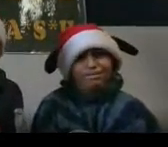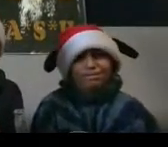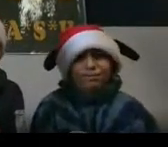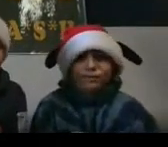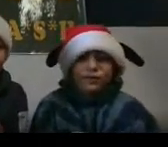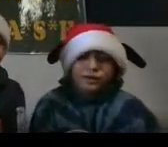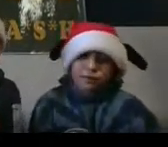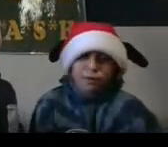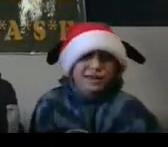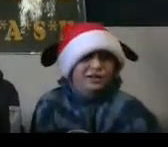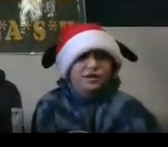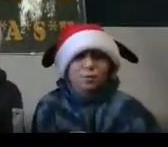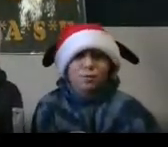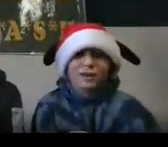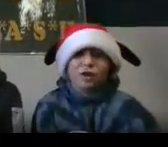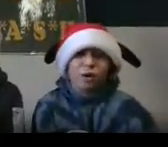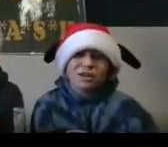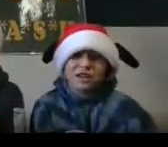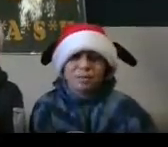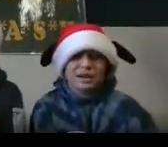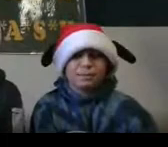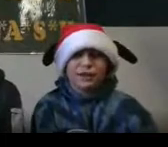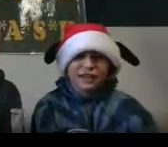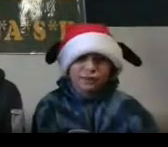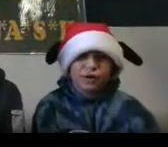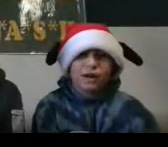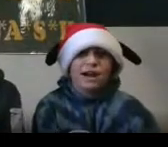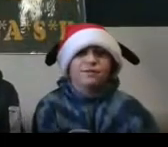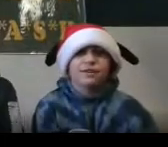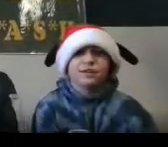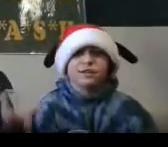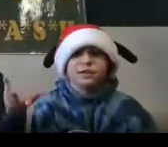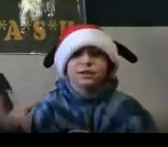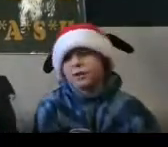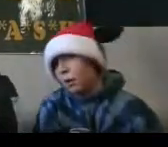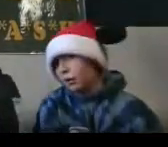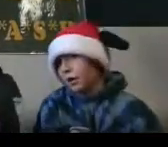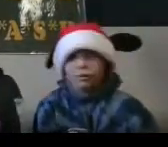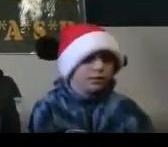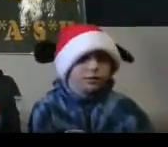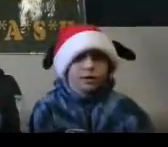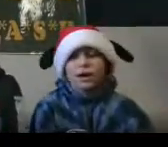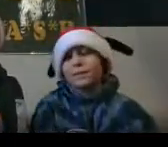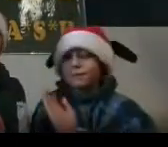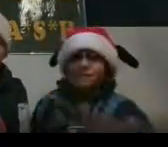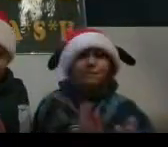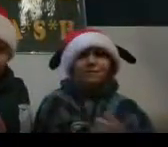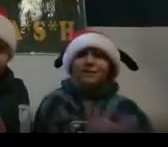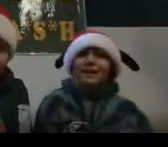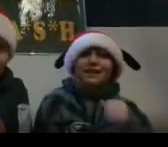one. Riddle me this. What is always coming but never arrives? I don't know. Tomorrow. Oh.